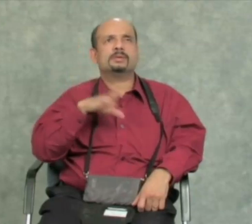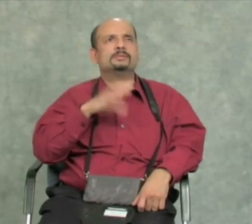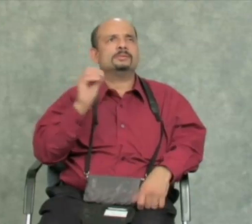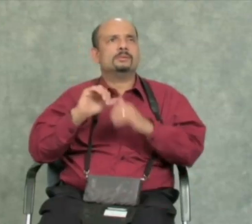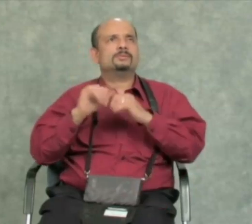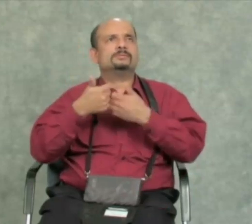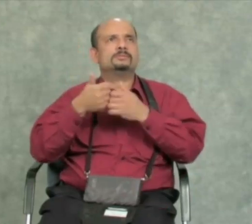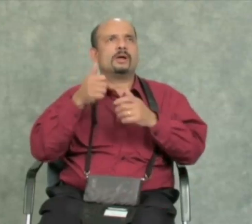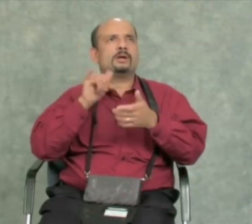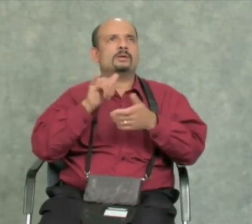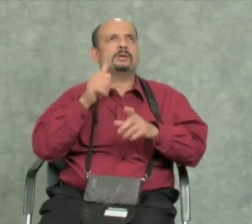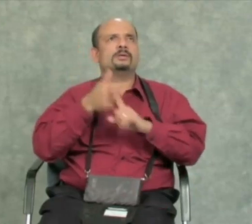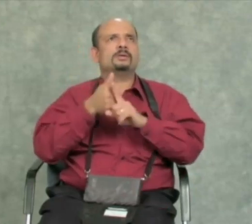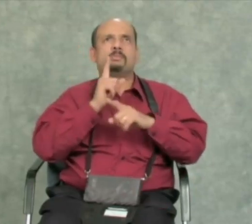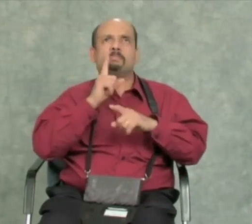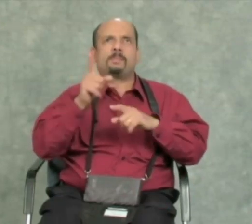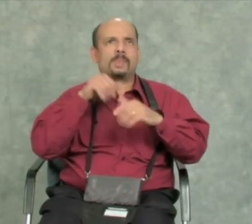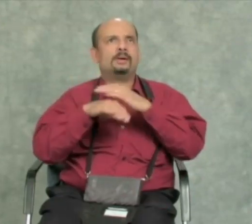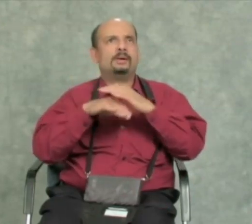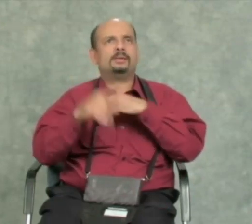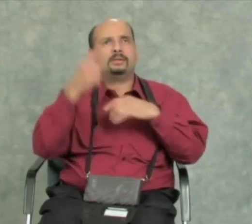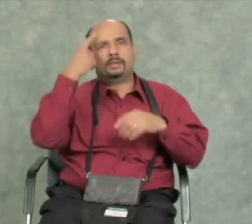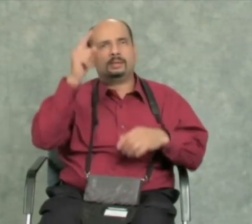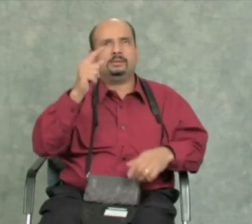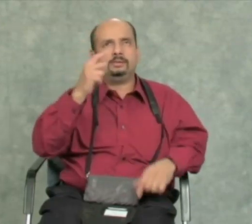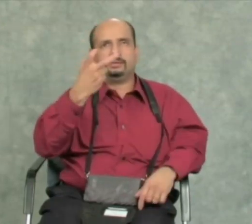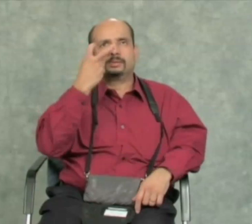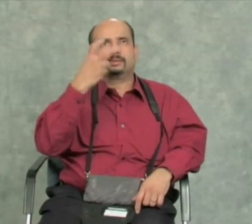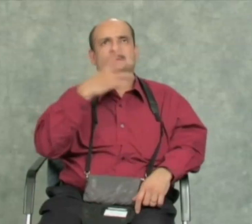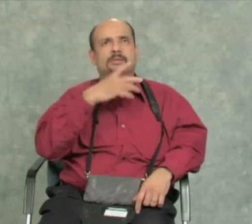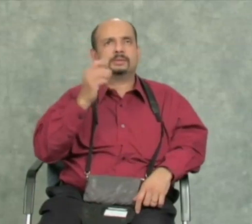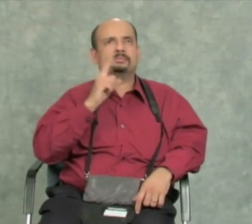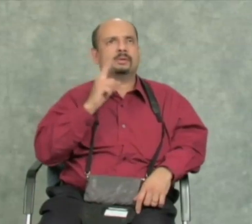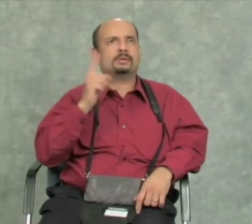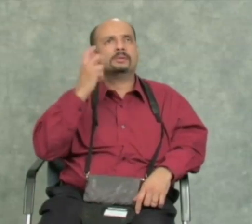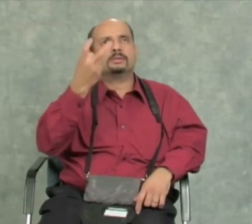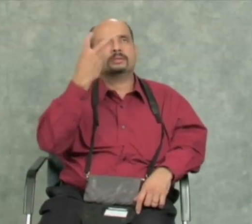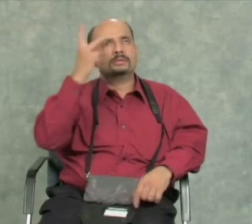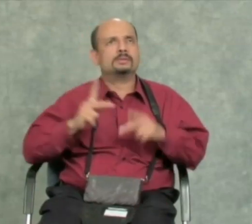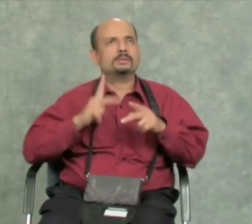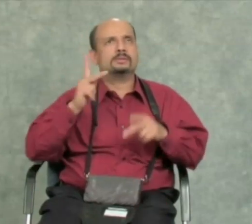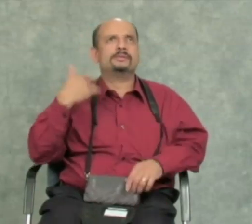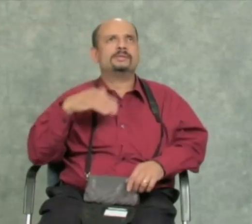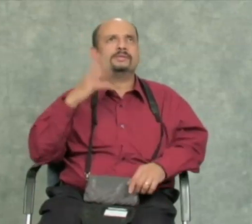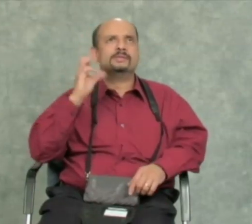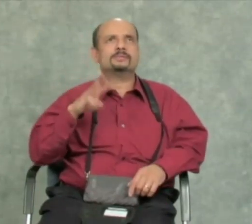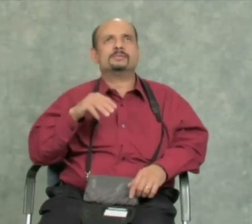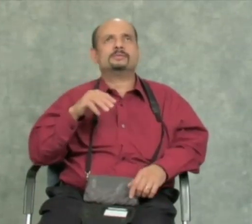Today I'm going to be talking about iPhones and how they are really accessible for blind and deaf-blind